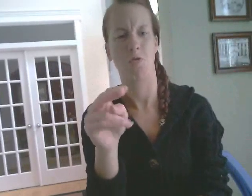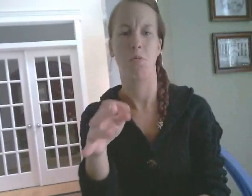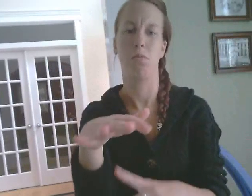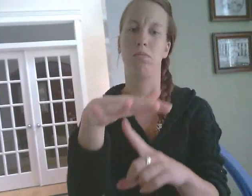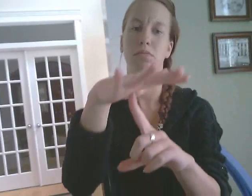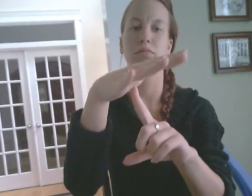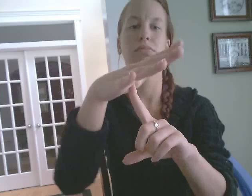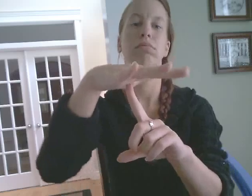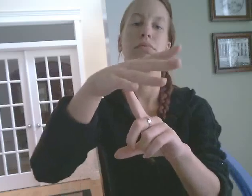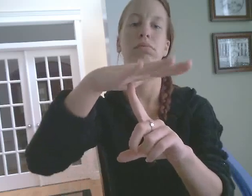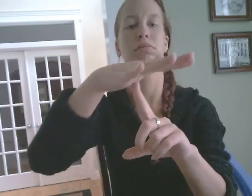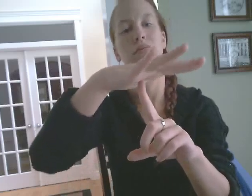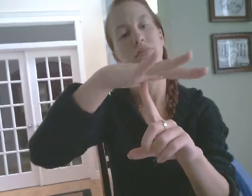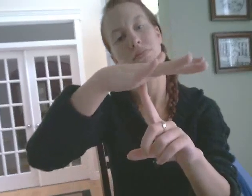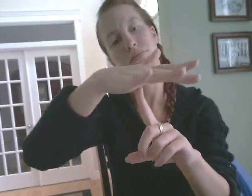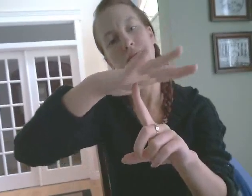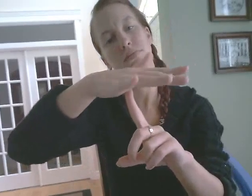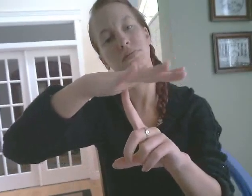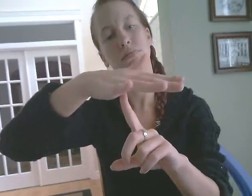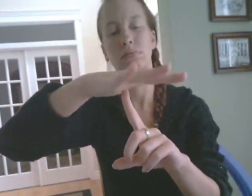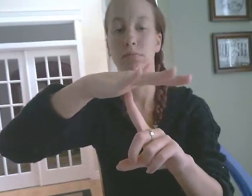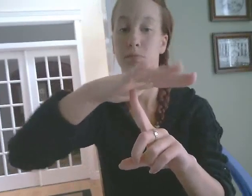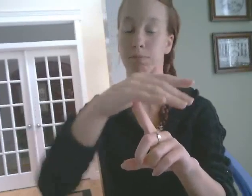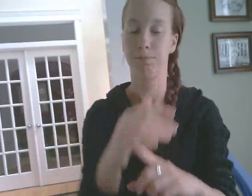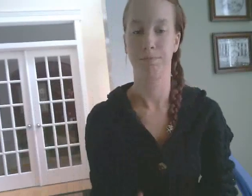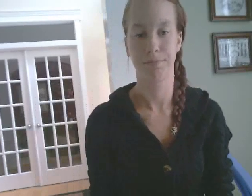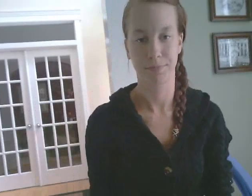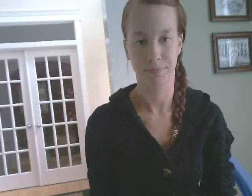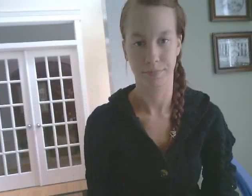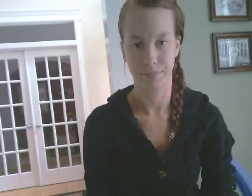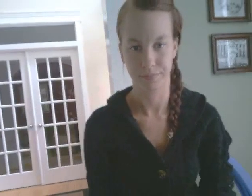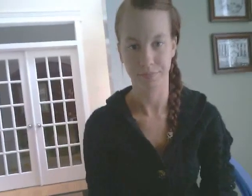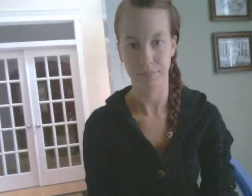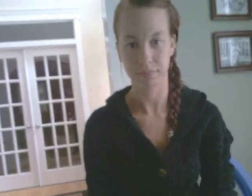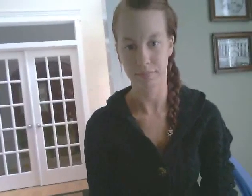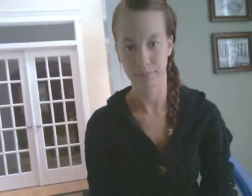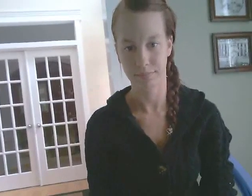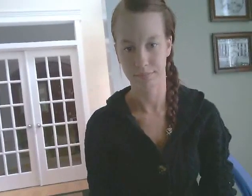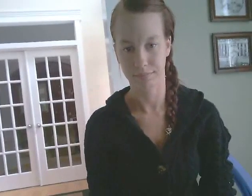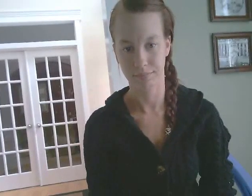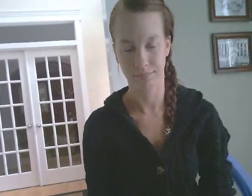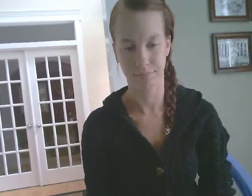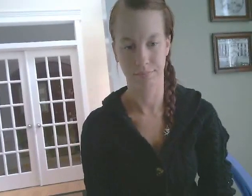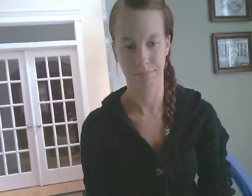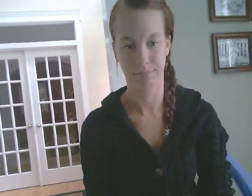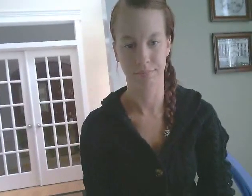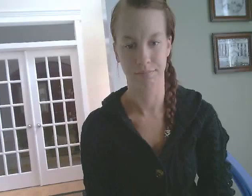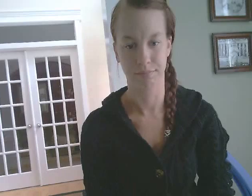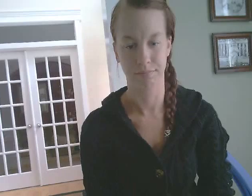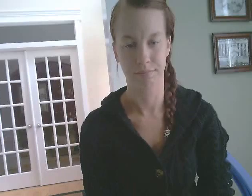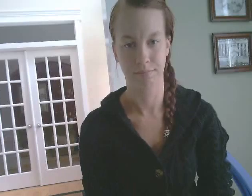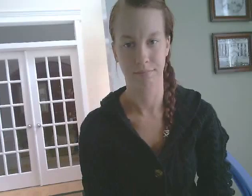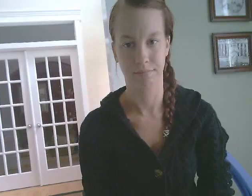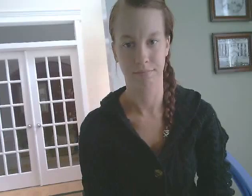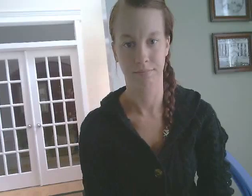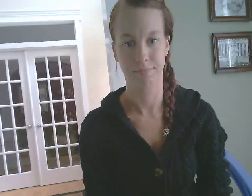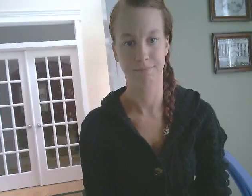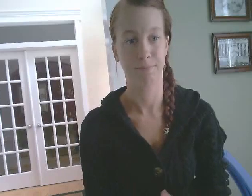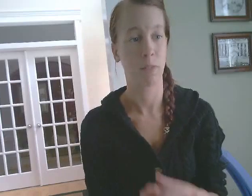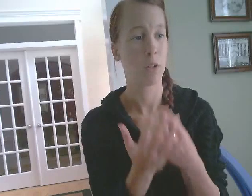Now the most important thing when you're learning how to fly, you want to learn how to fly tail in. See, the tail is facing me,